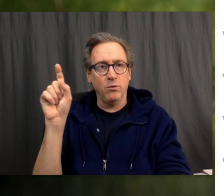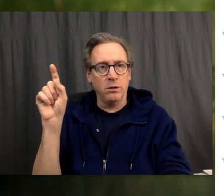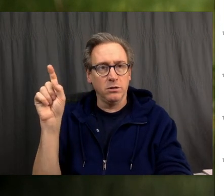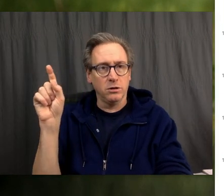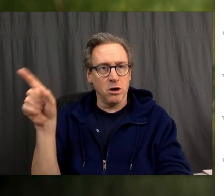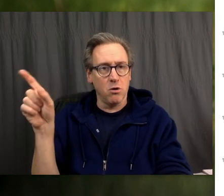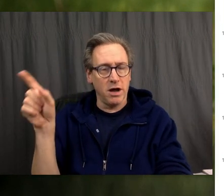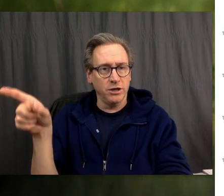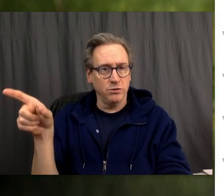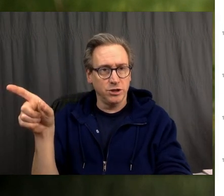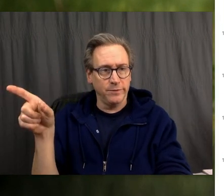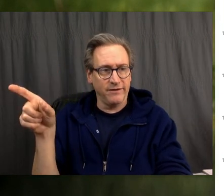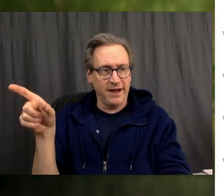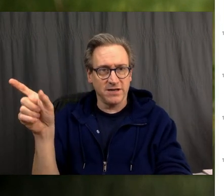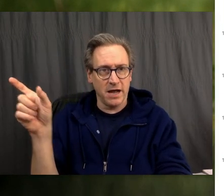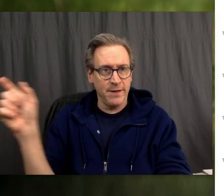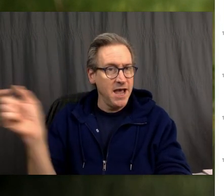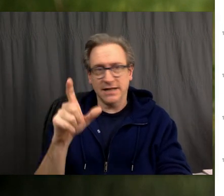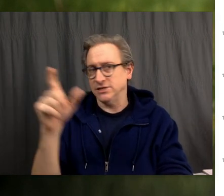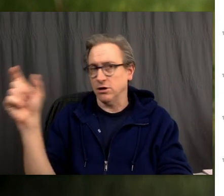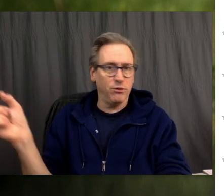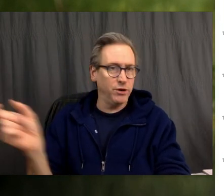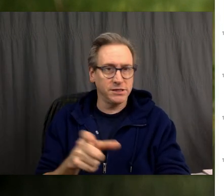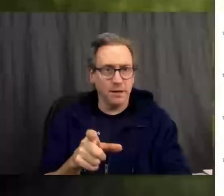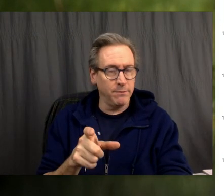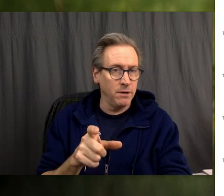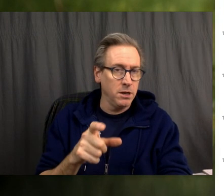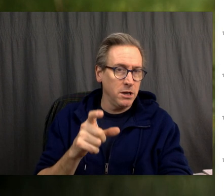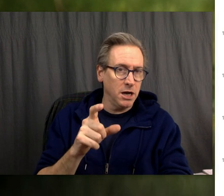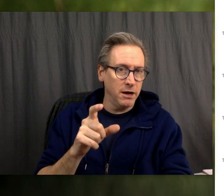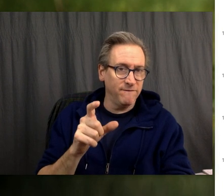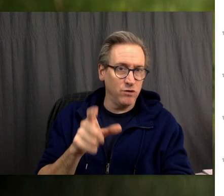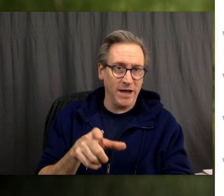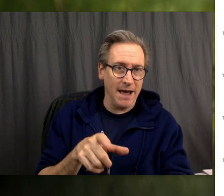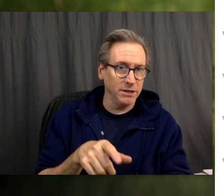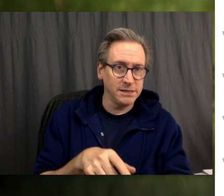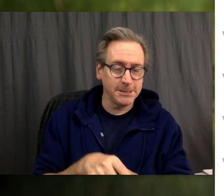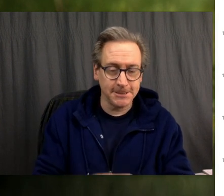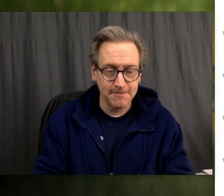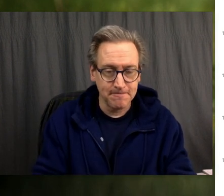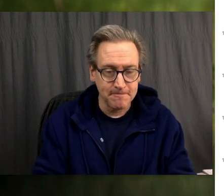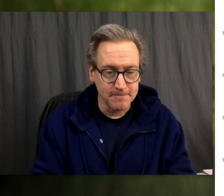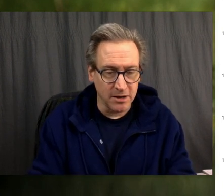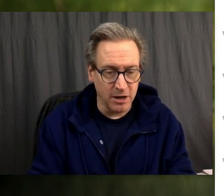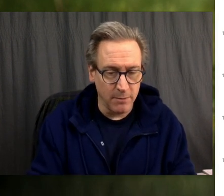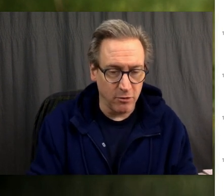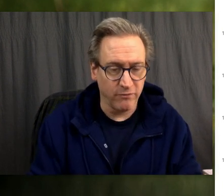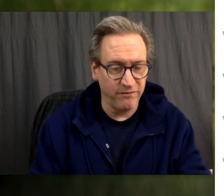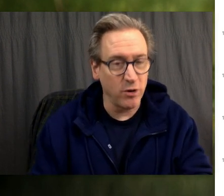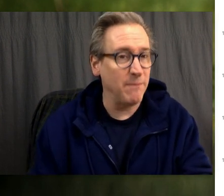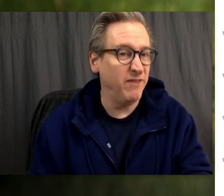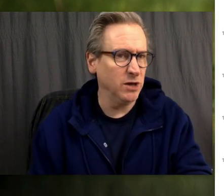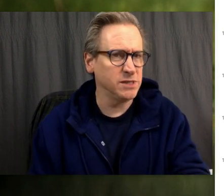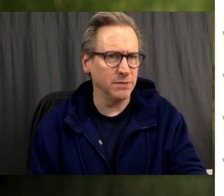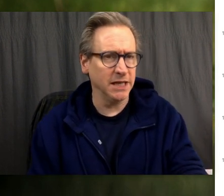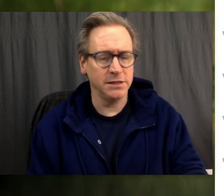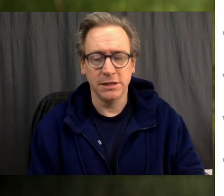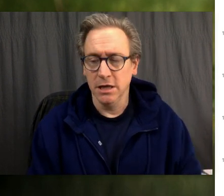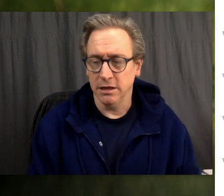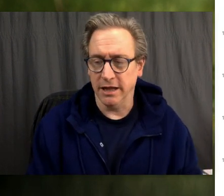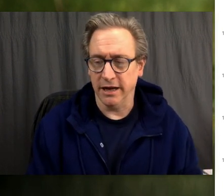I will go on YouTube if I have time and start putting some vocab lists or vocab videos,